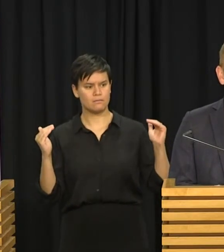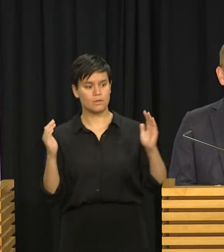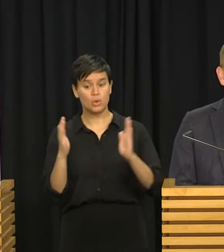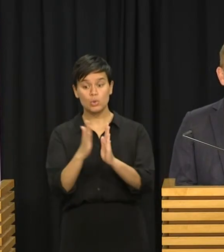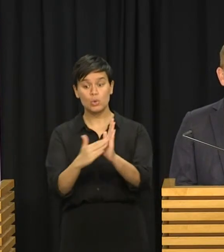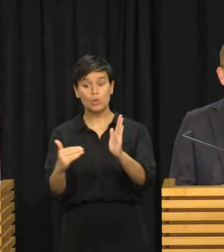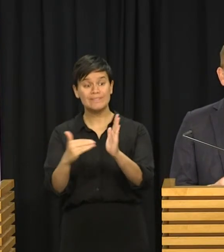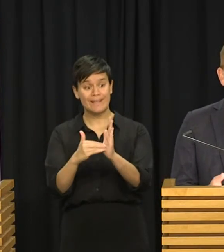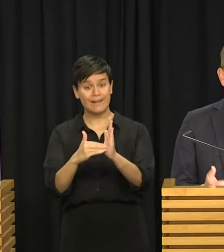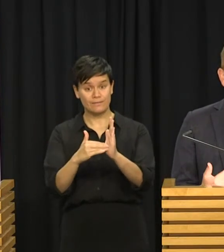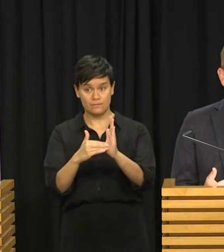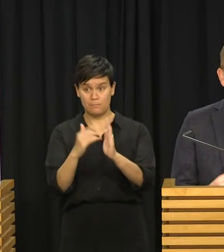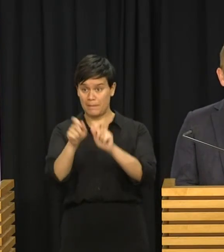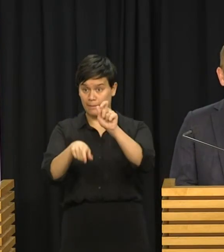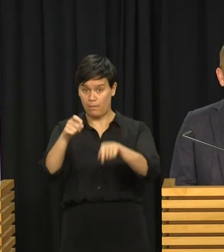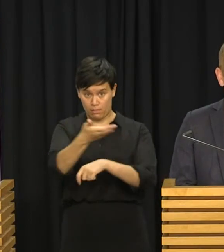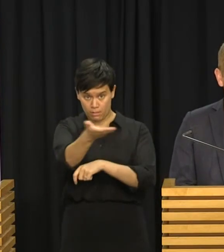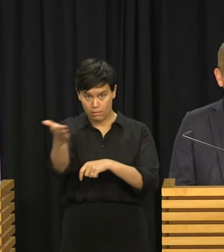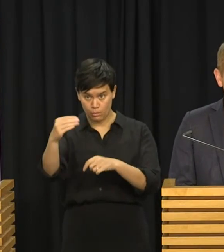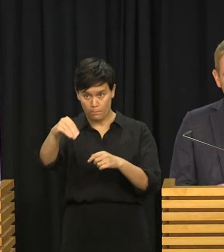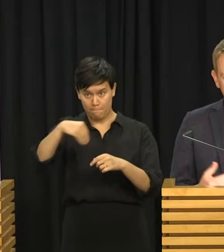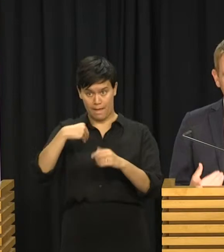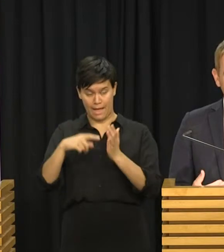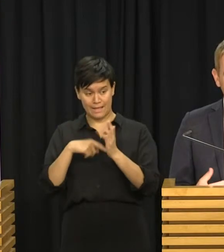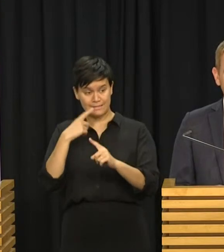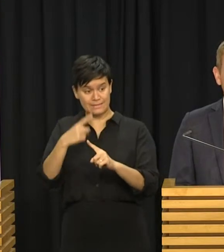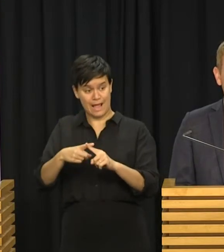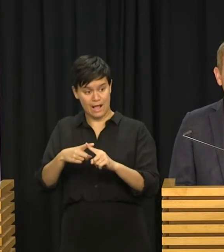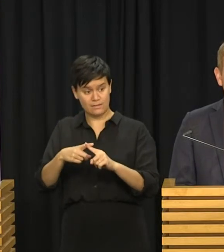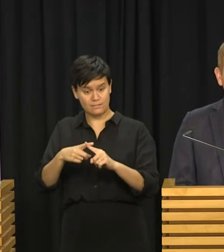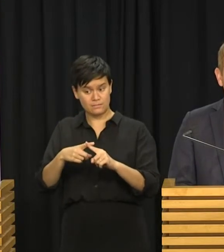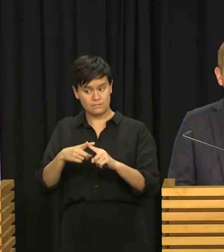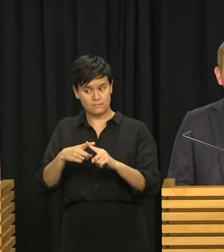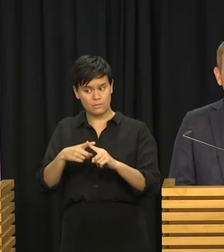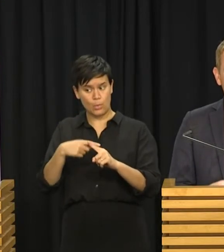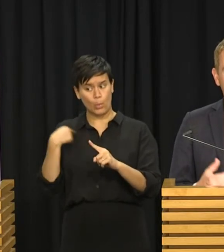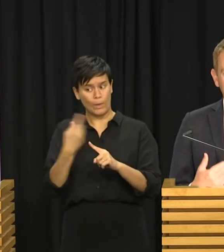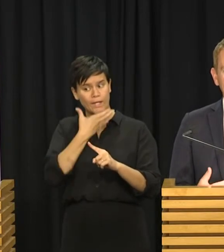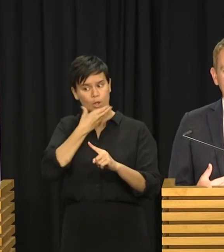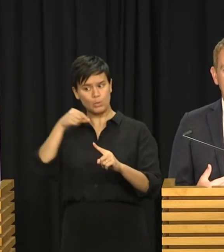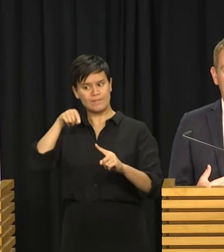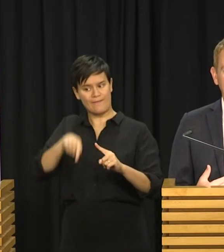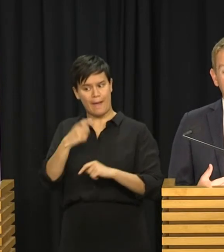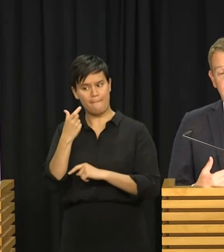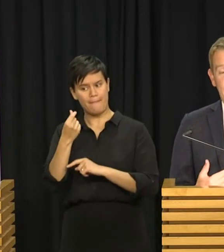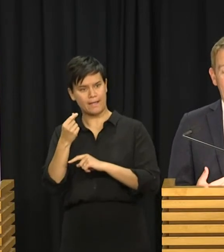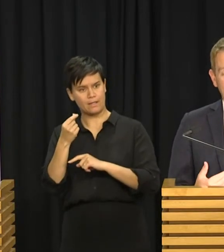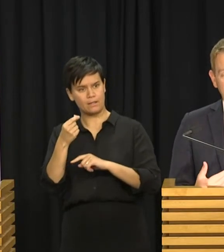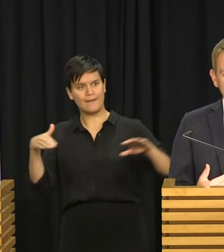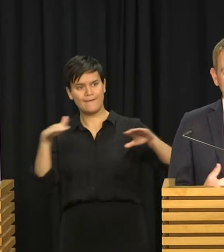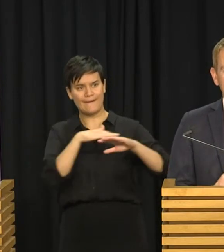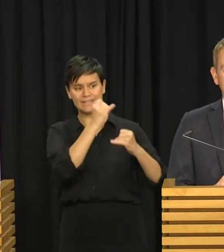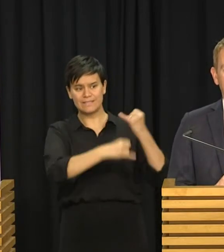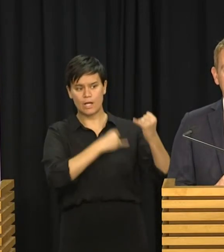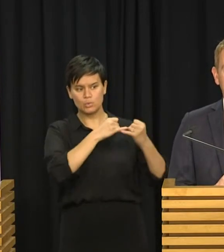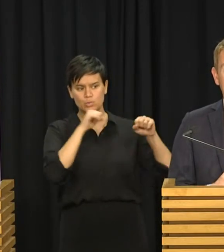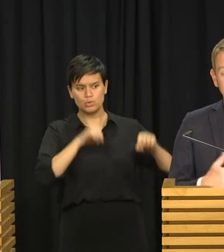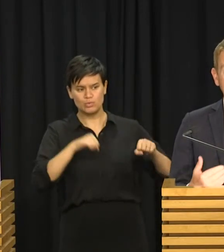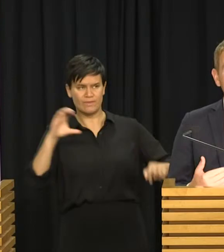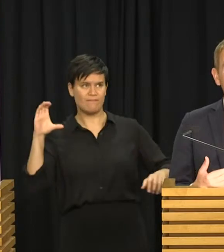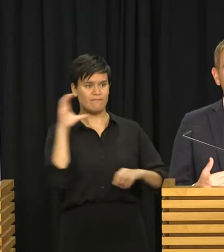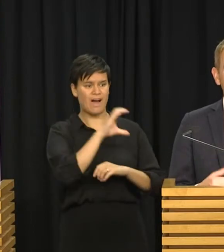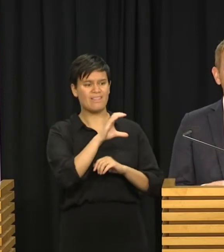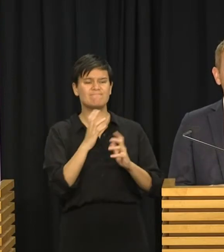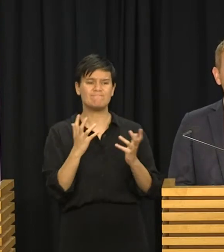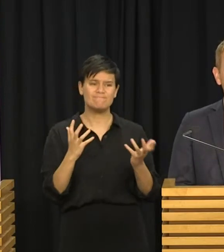of subsidising, the educational experience for international students coming here. We are doing our bit by